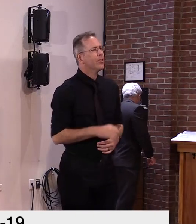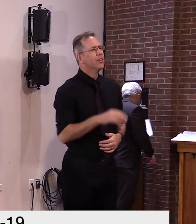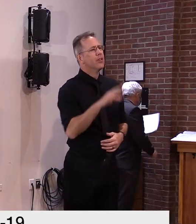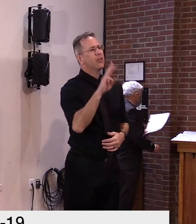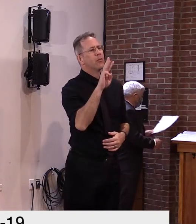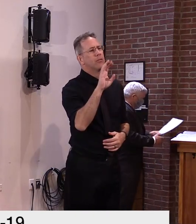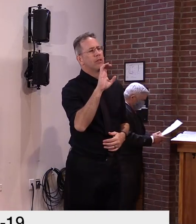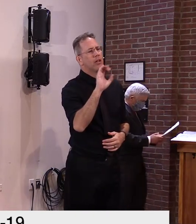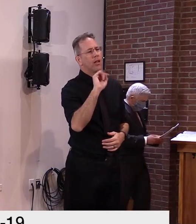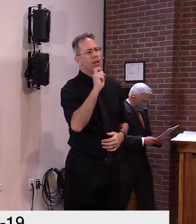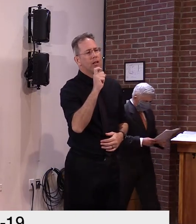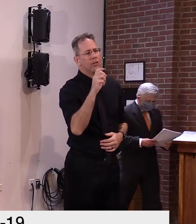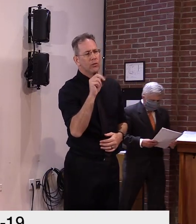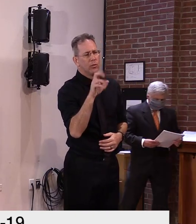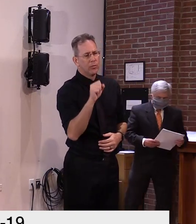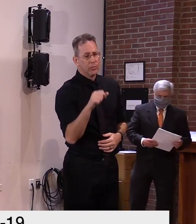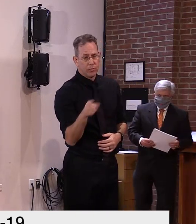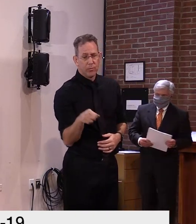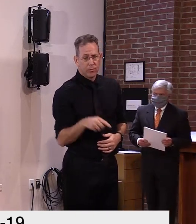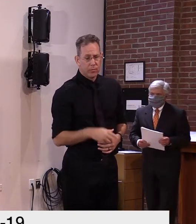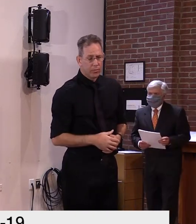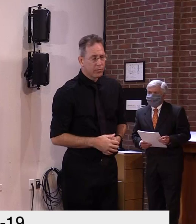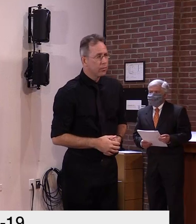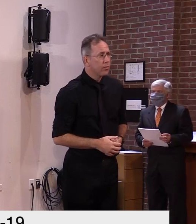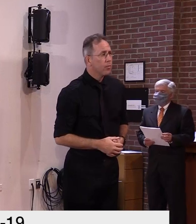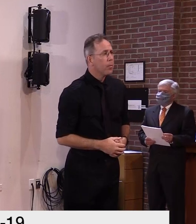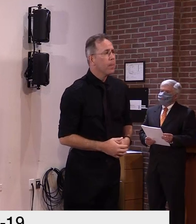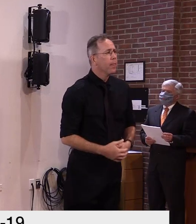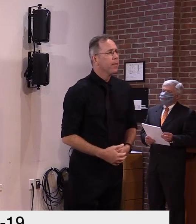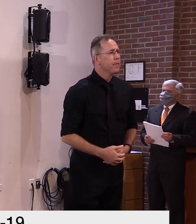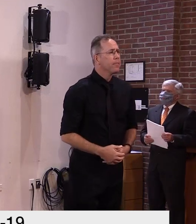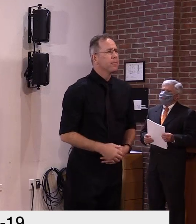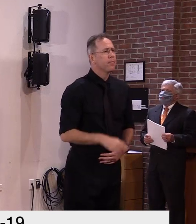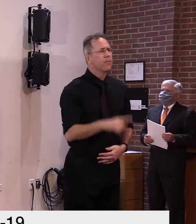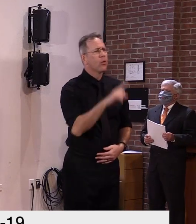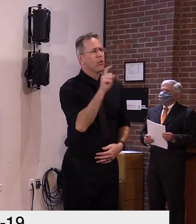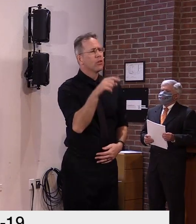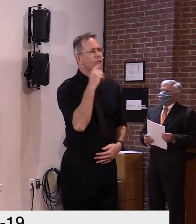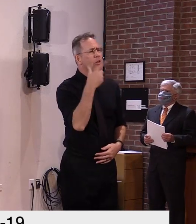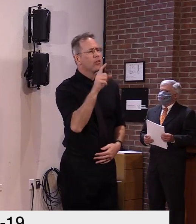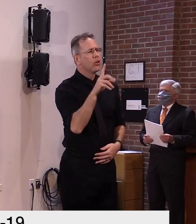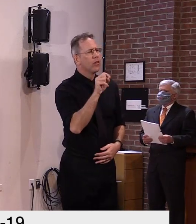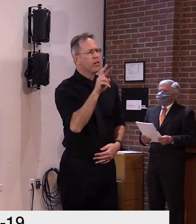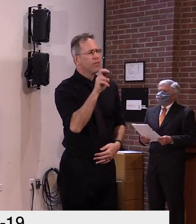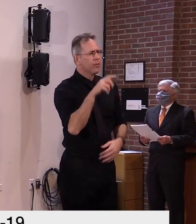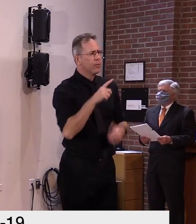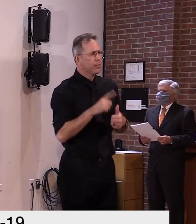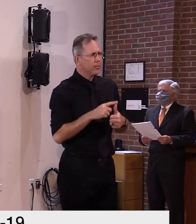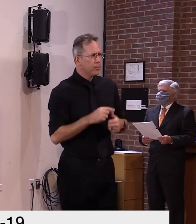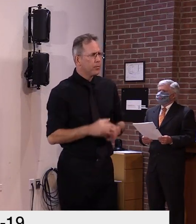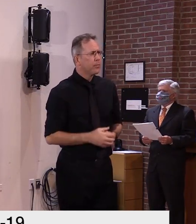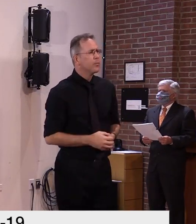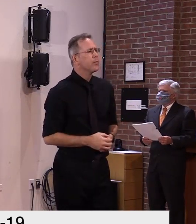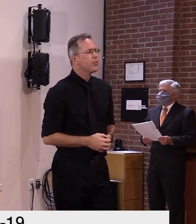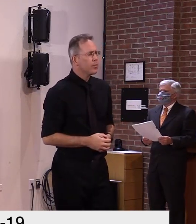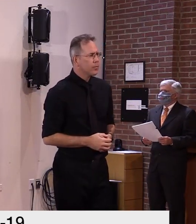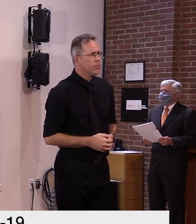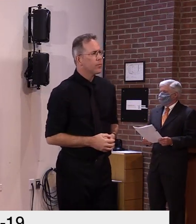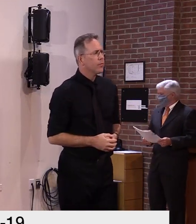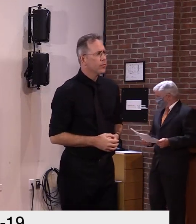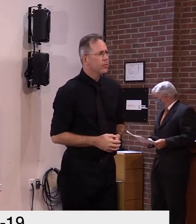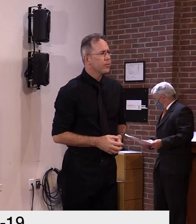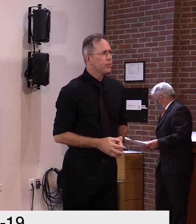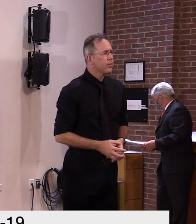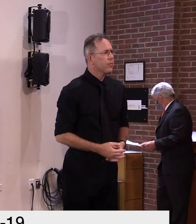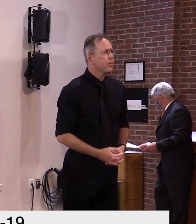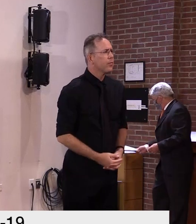I have a couple questions for Dr. Levine. First one is, why are you not recommending community testing yet for the Central Vermont community? I know